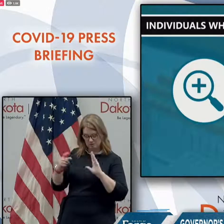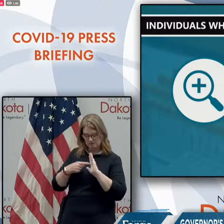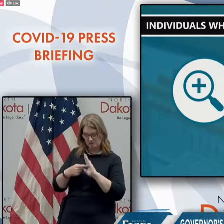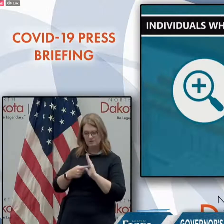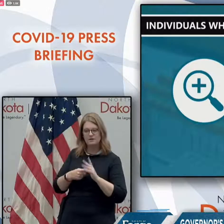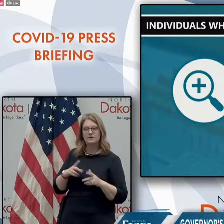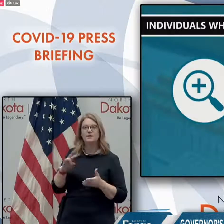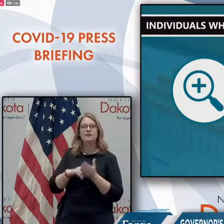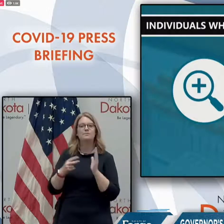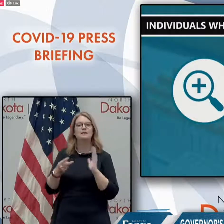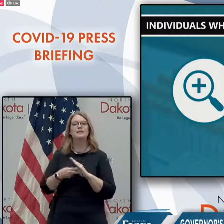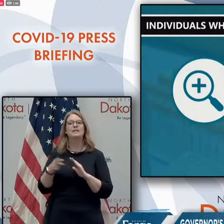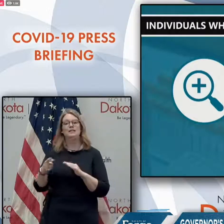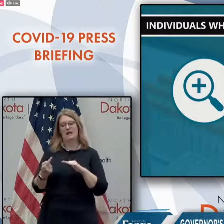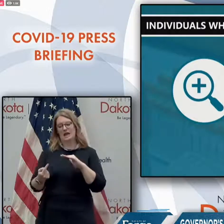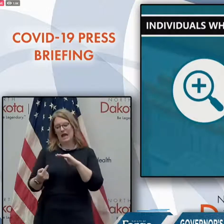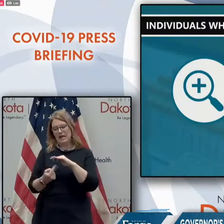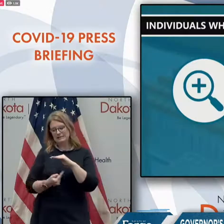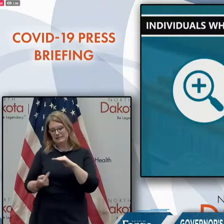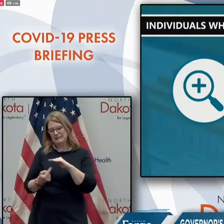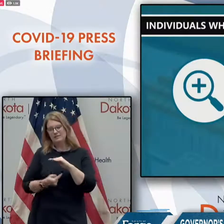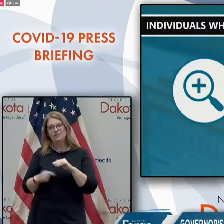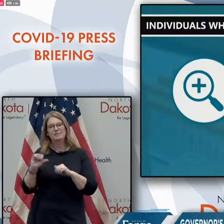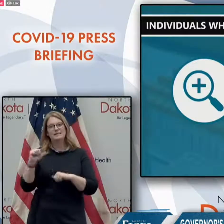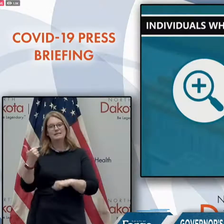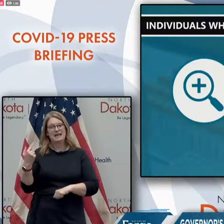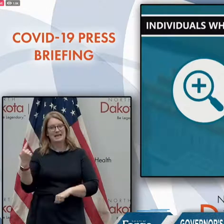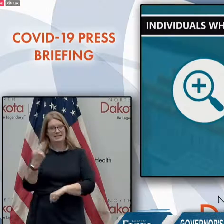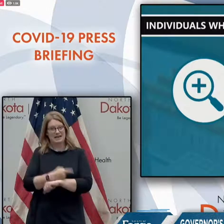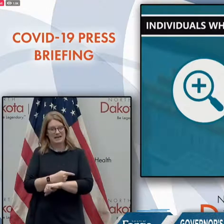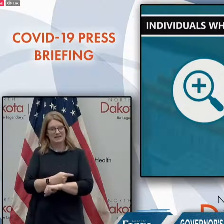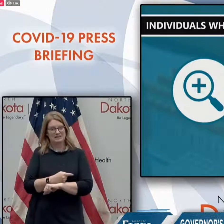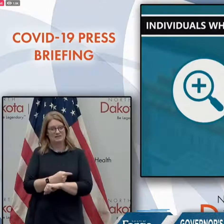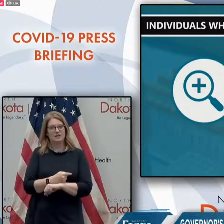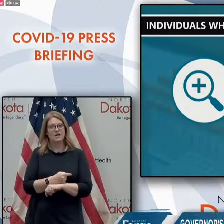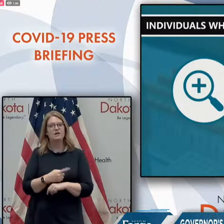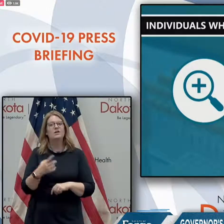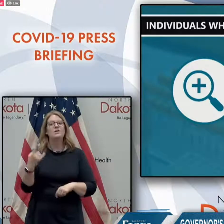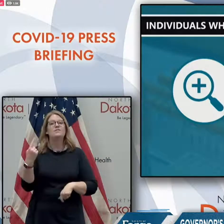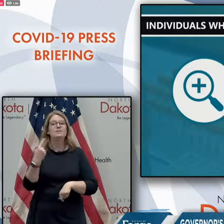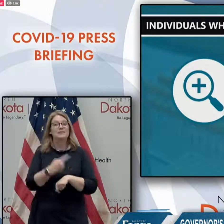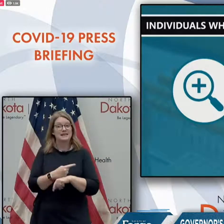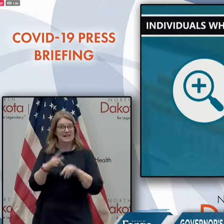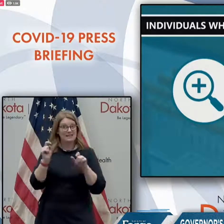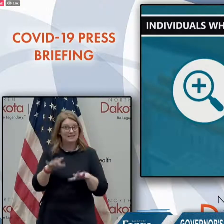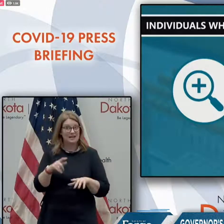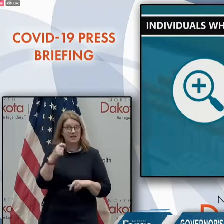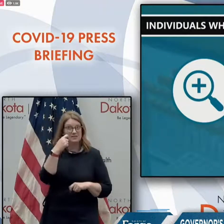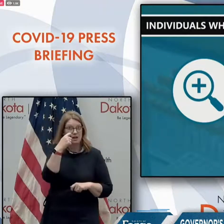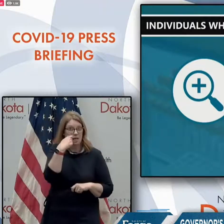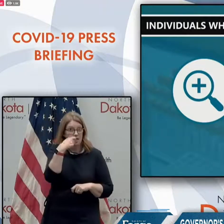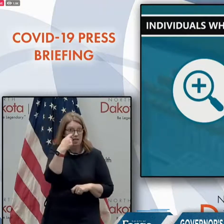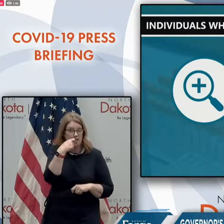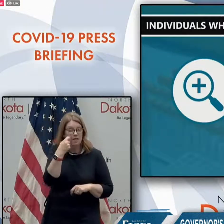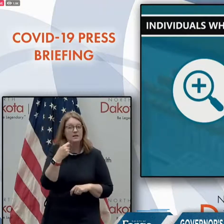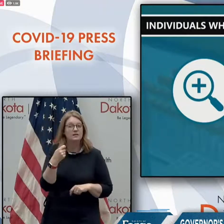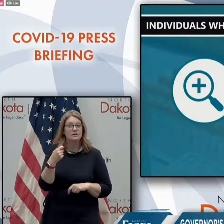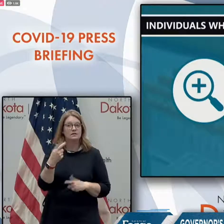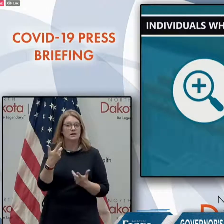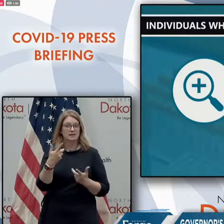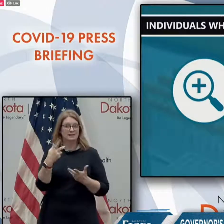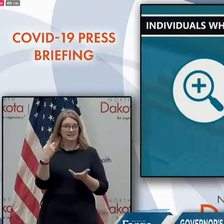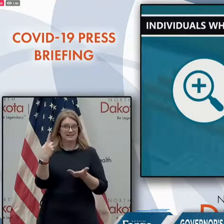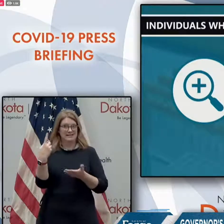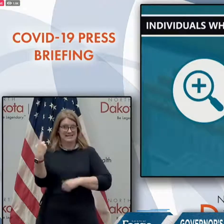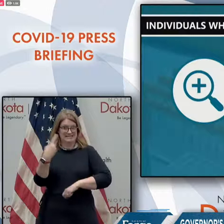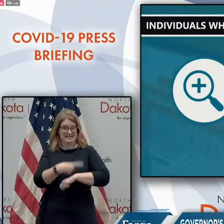isolate themselves for 10 days from the date of their collection. And so collection date of the test or of the